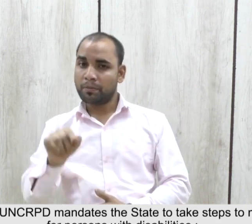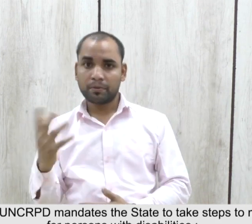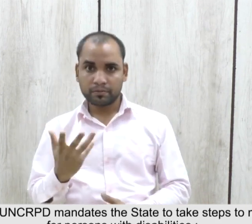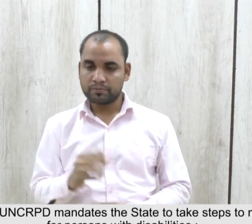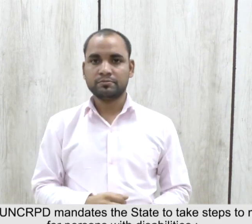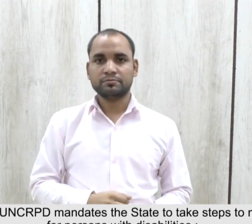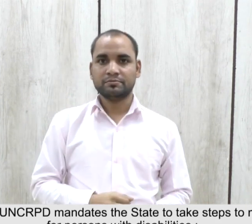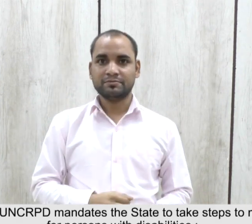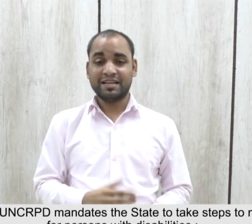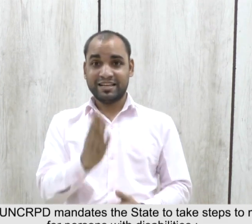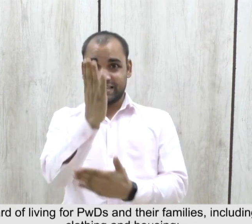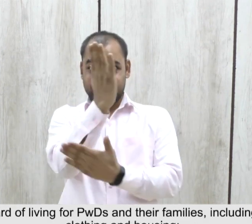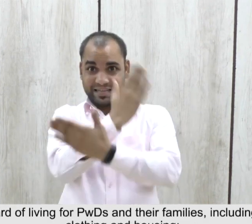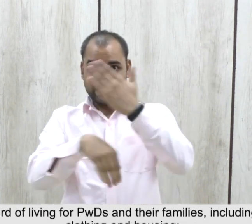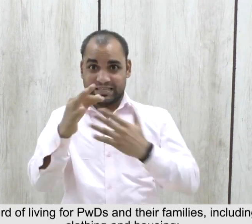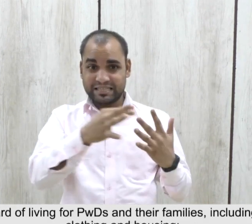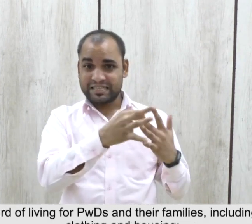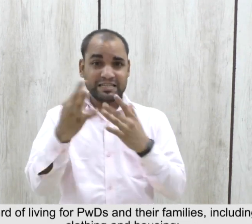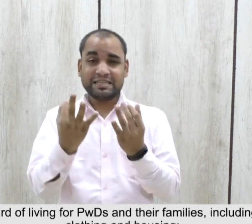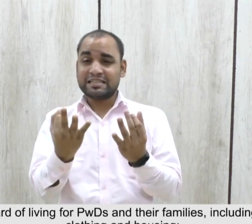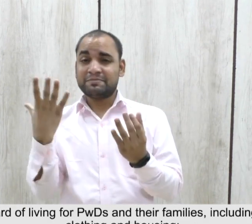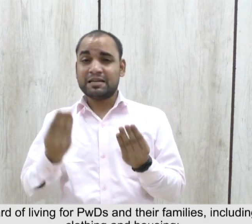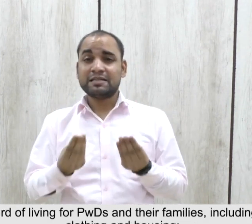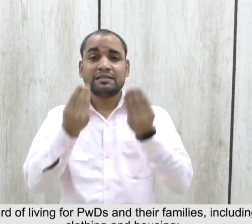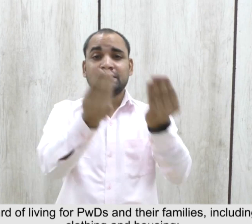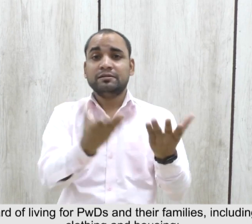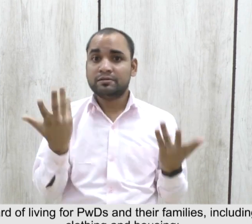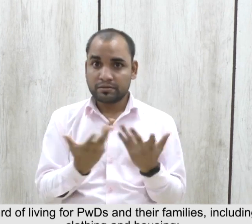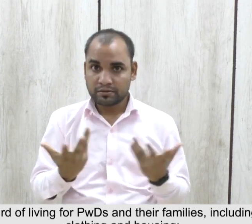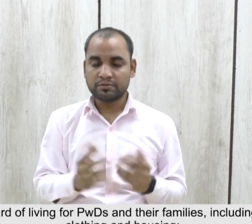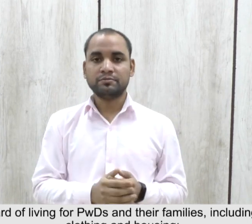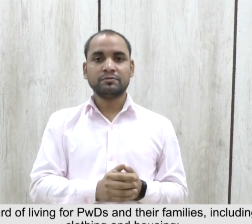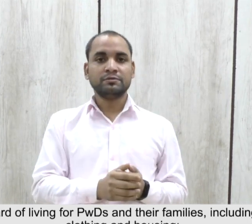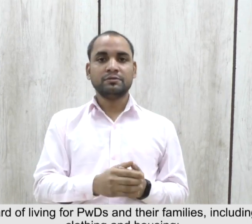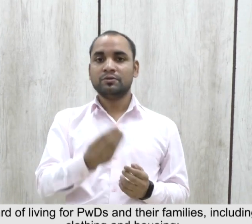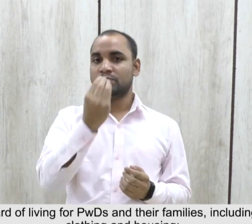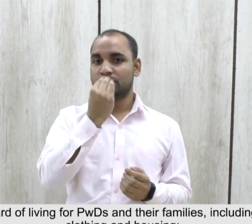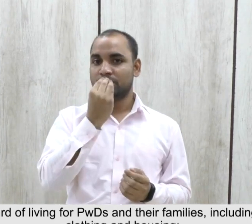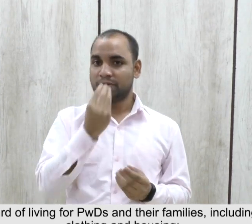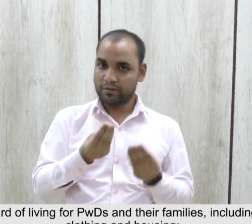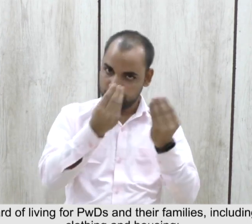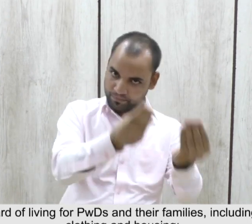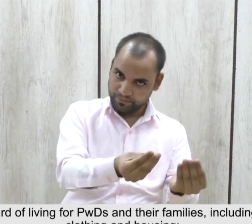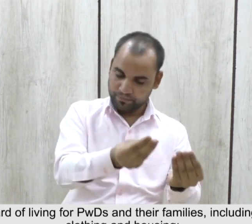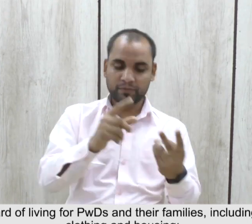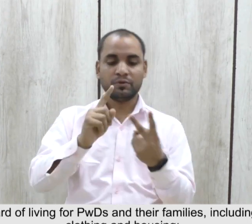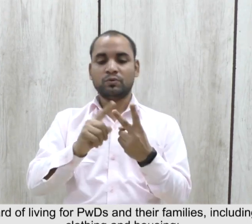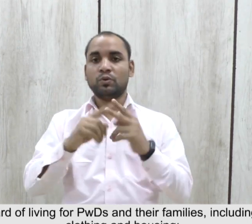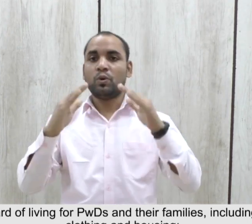with disabilities. Adequate standard of living for PWDs and their families, including adequate food,